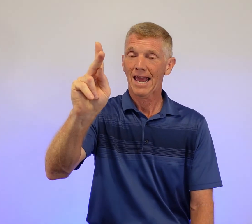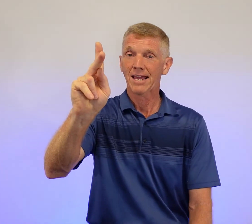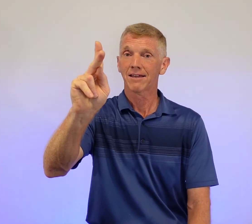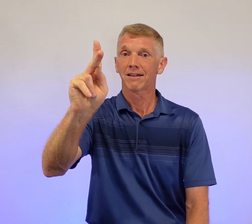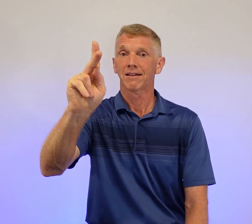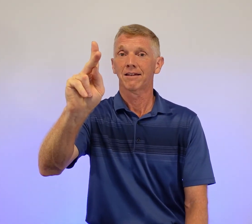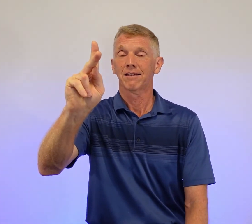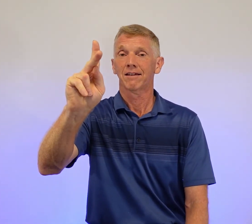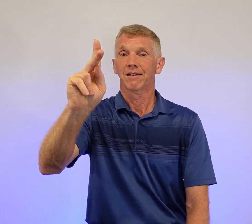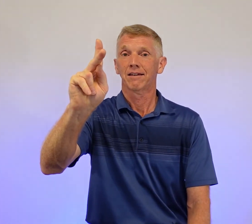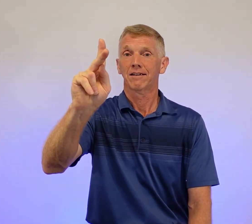K.